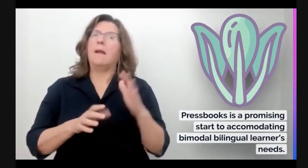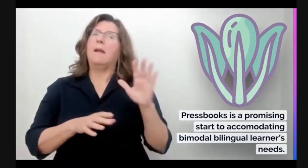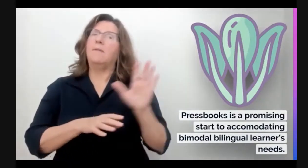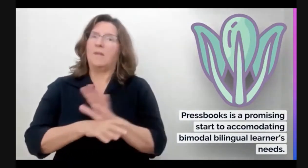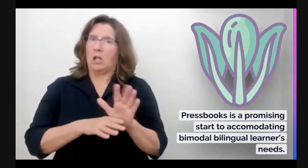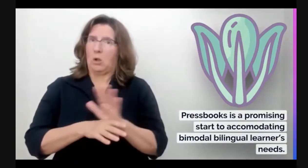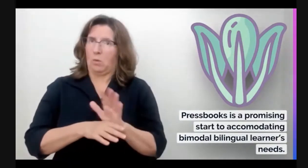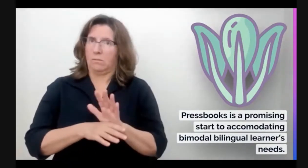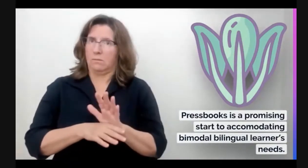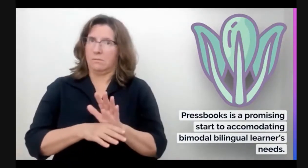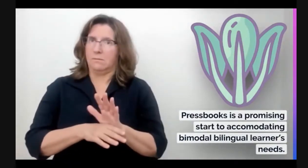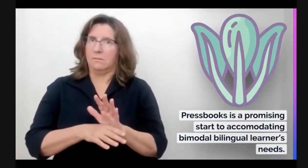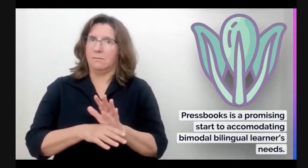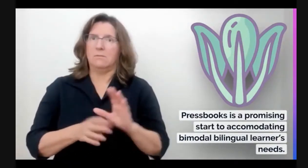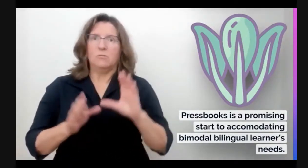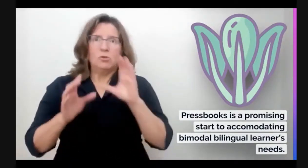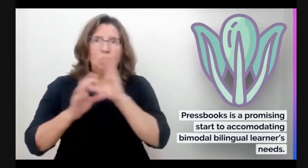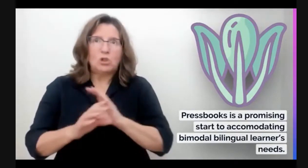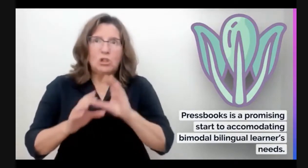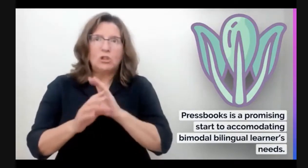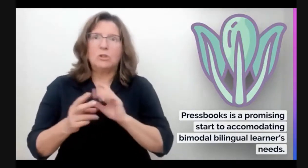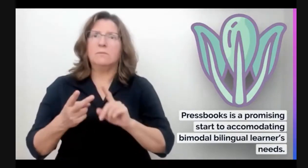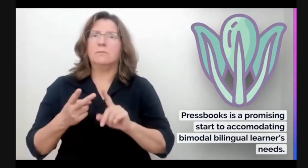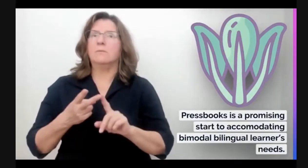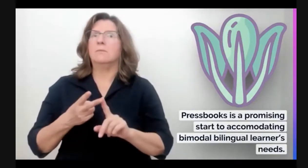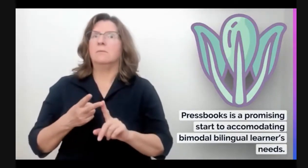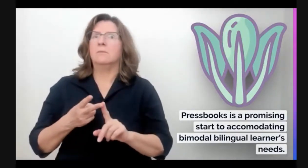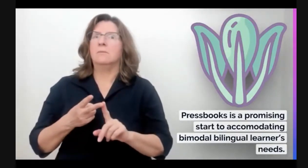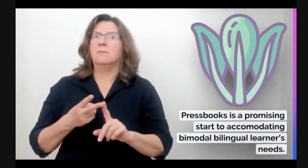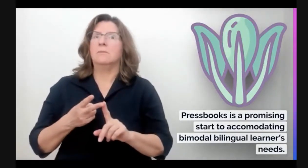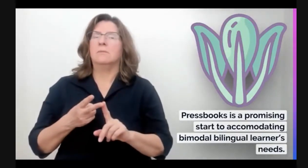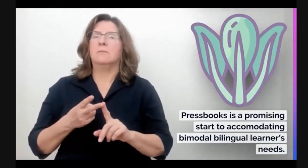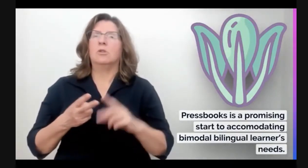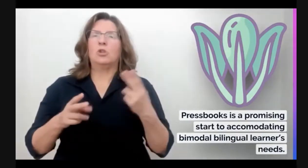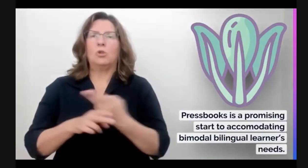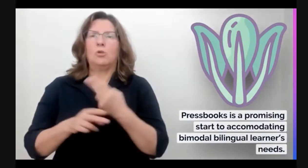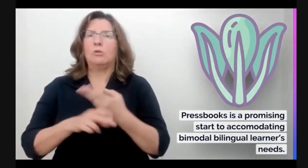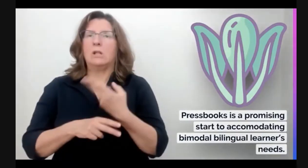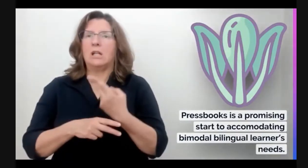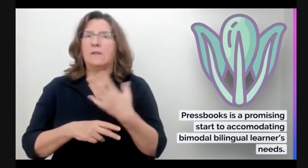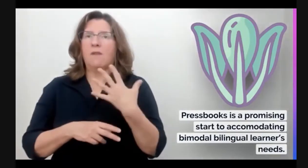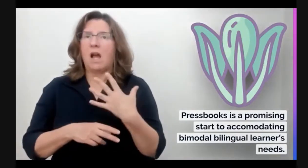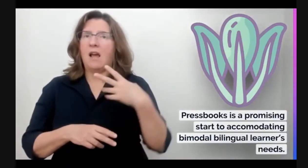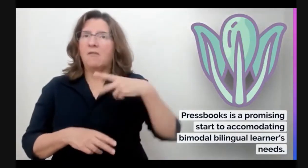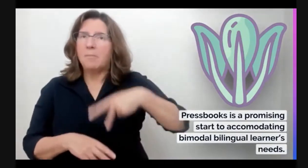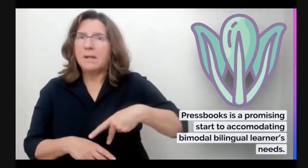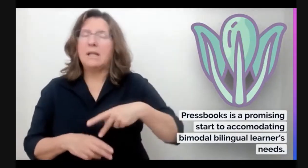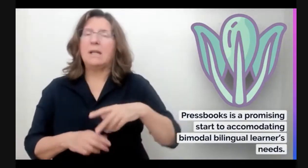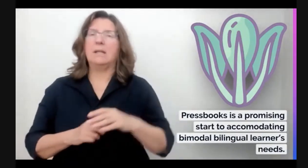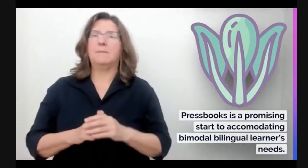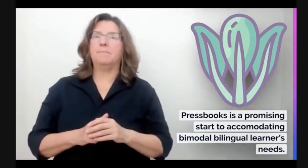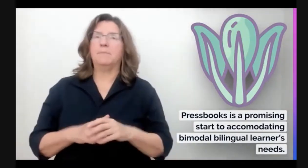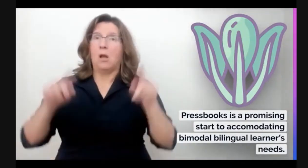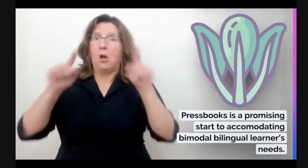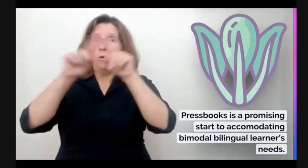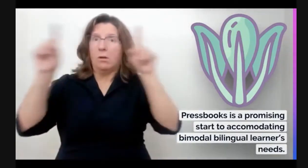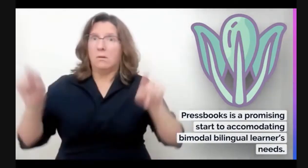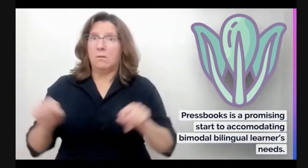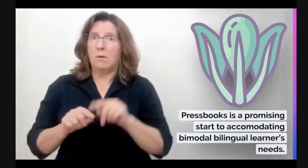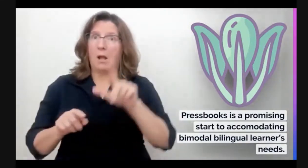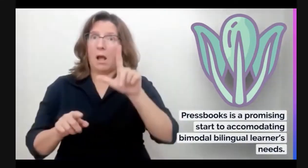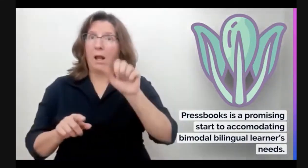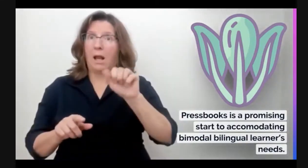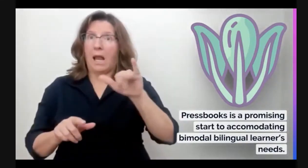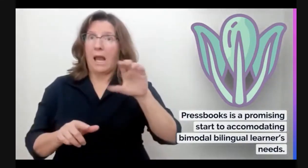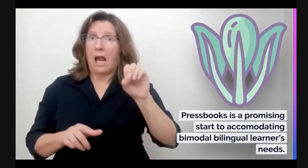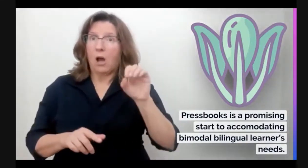Functions that could be improved apply mostly to video creation, including search functions and incorporating